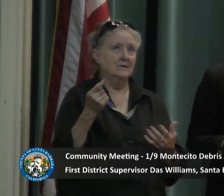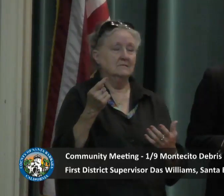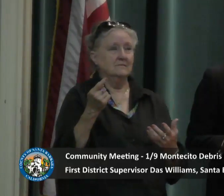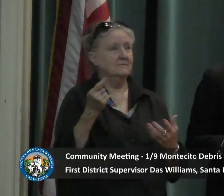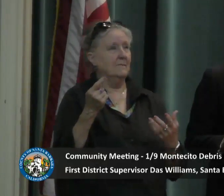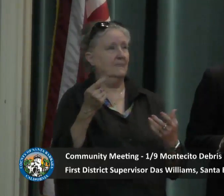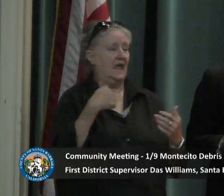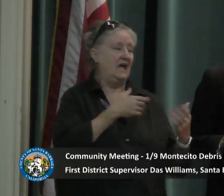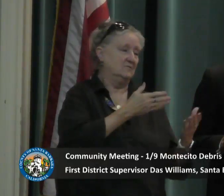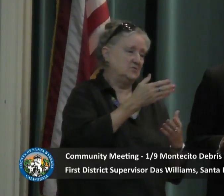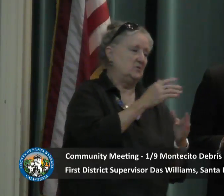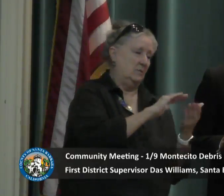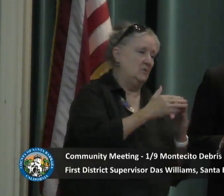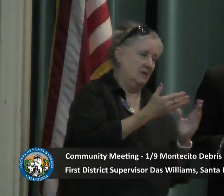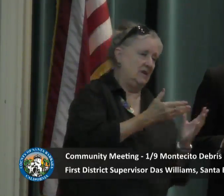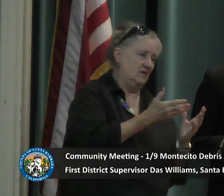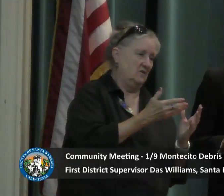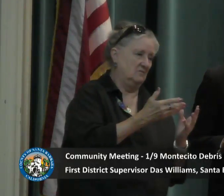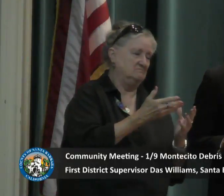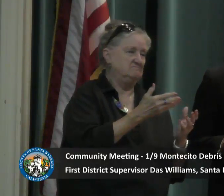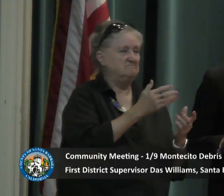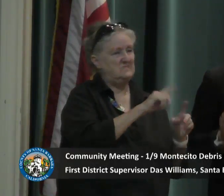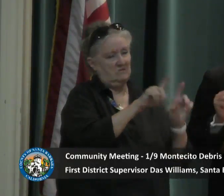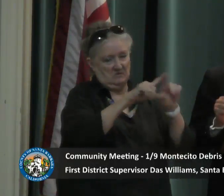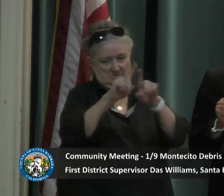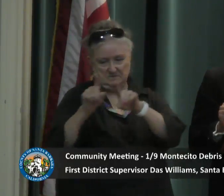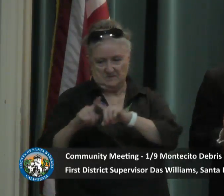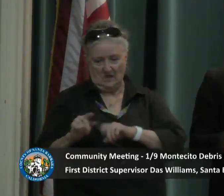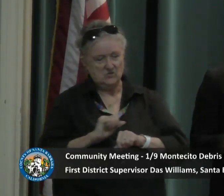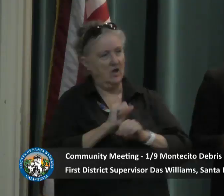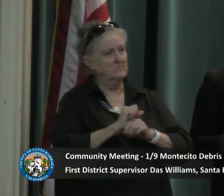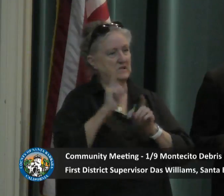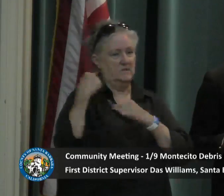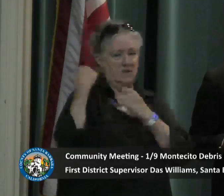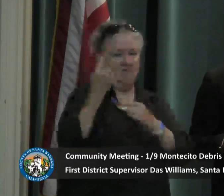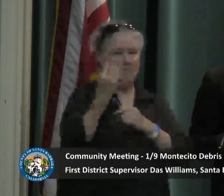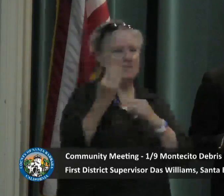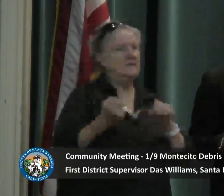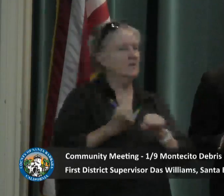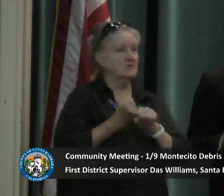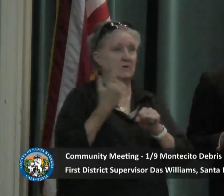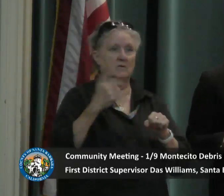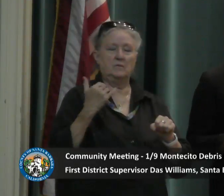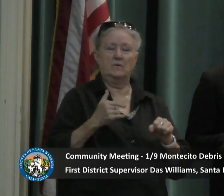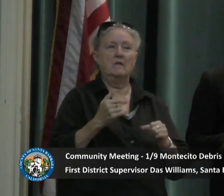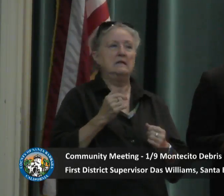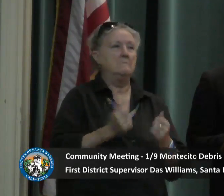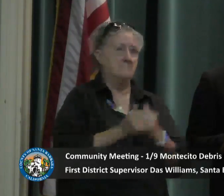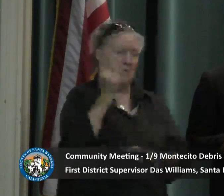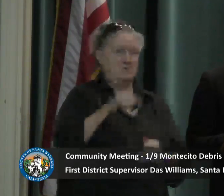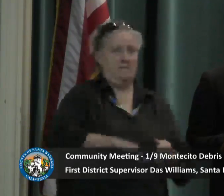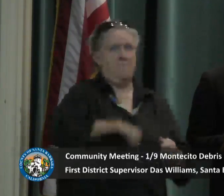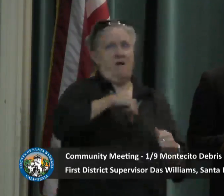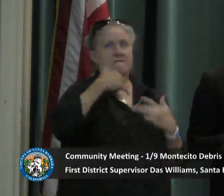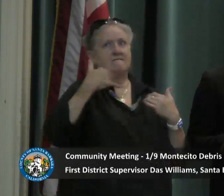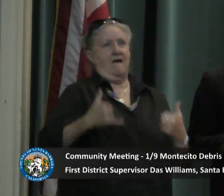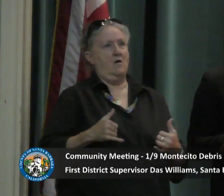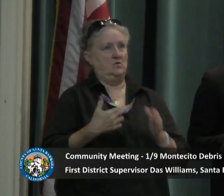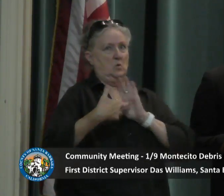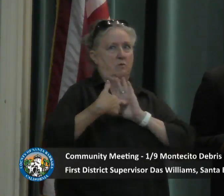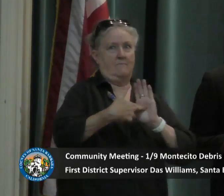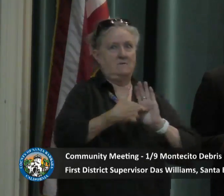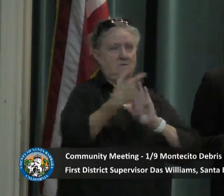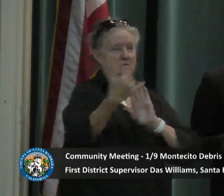community in one capacity or another for about 14 years, there's no time that I've been more proud to represent you than at